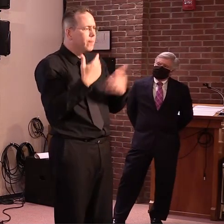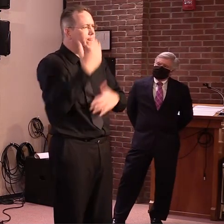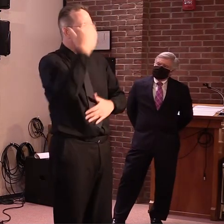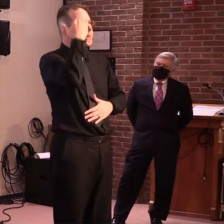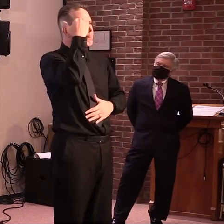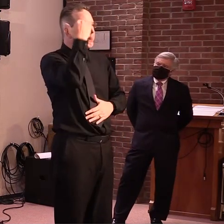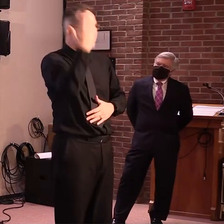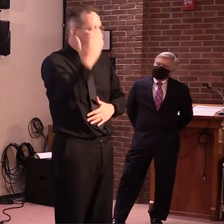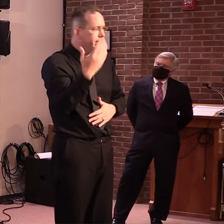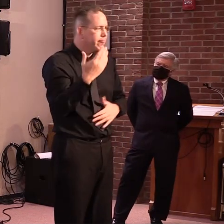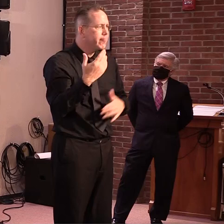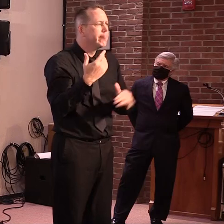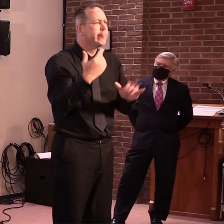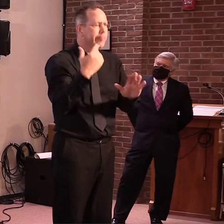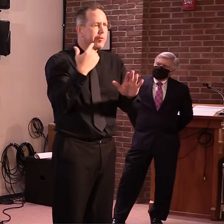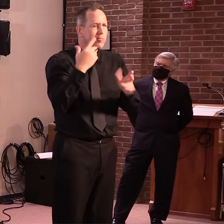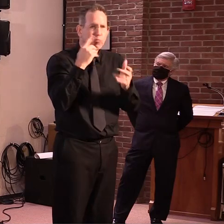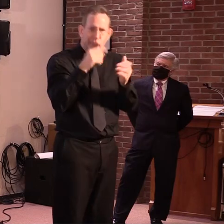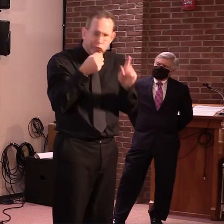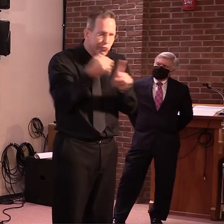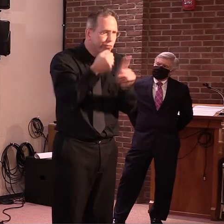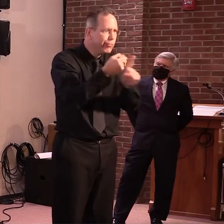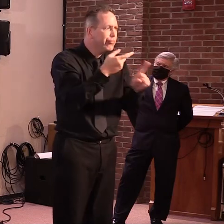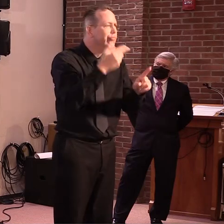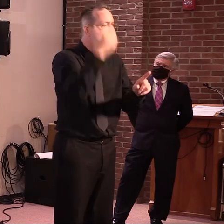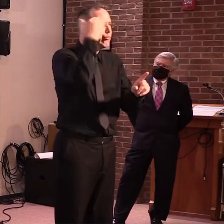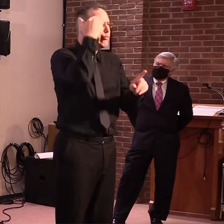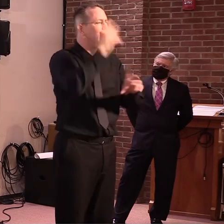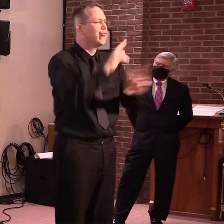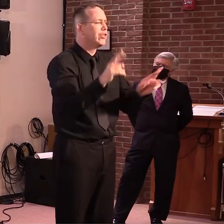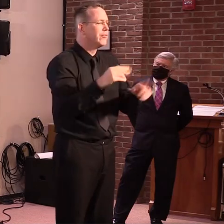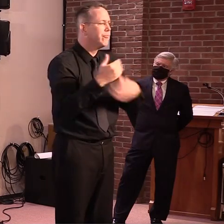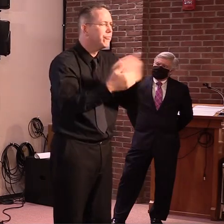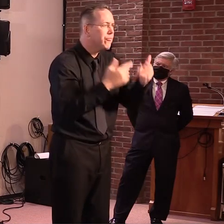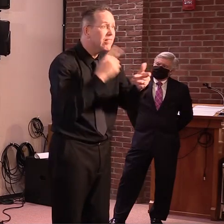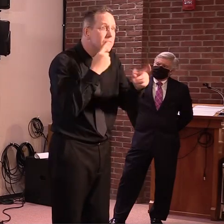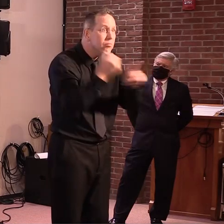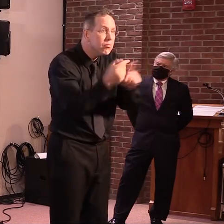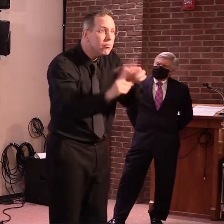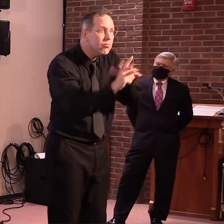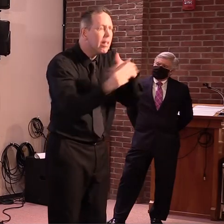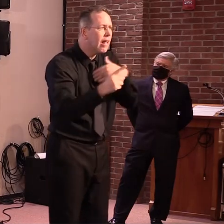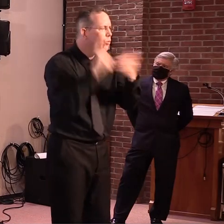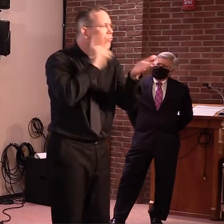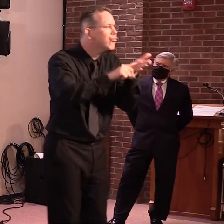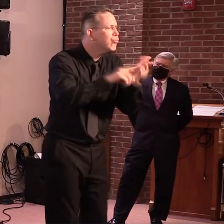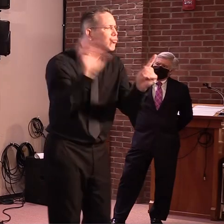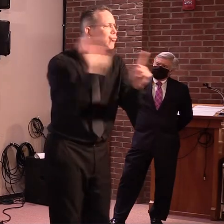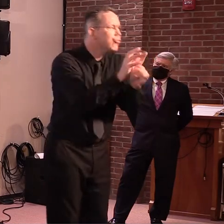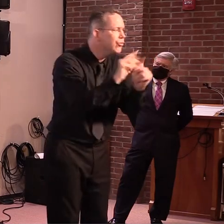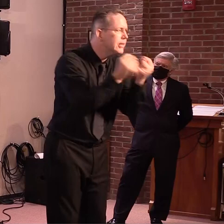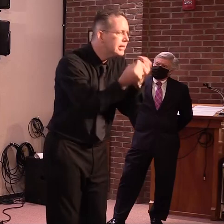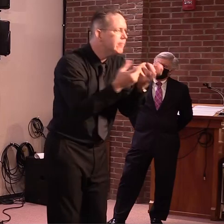sure that we do anything different at this point in time. Commissioner Levine.